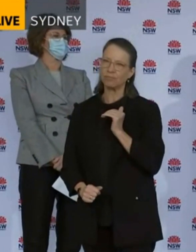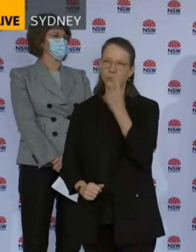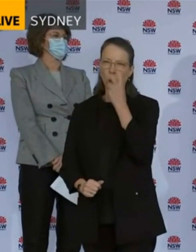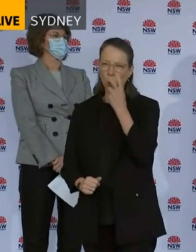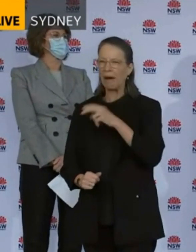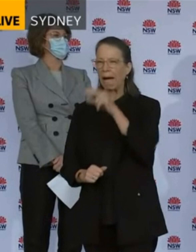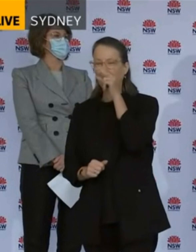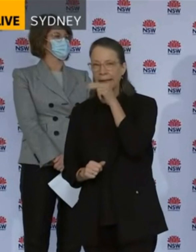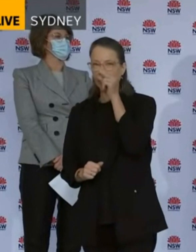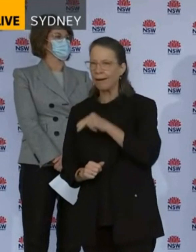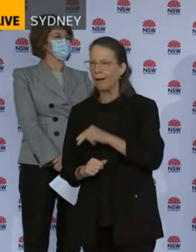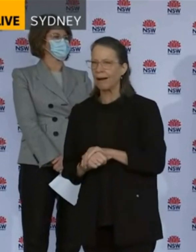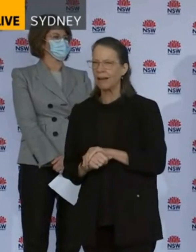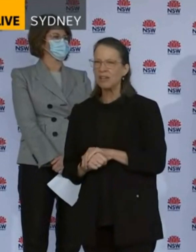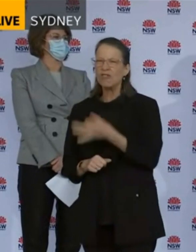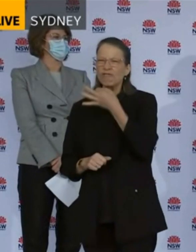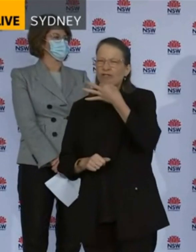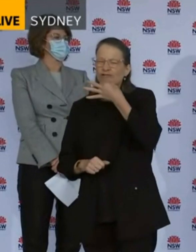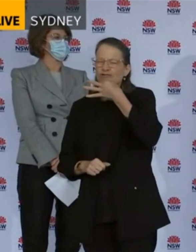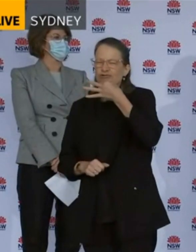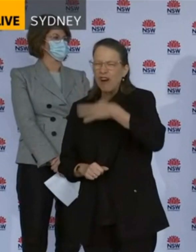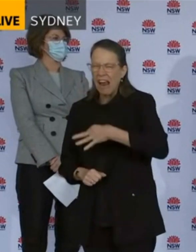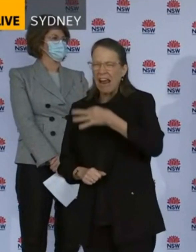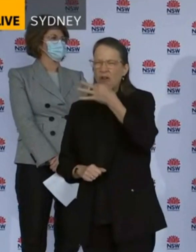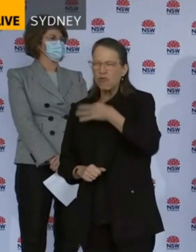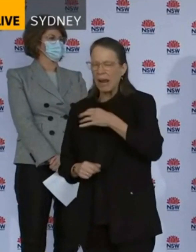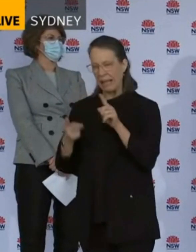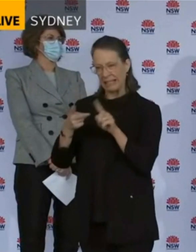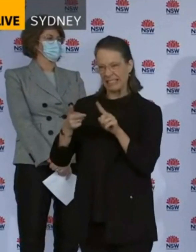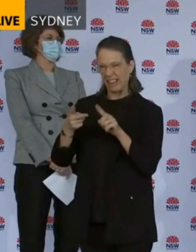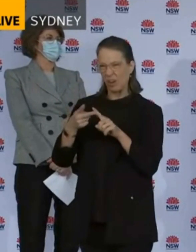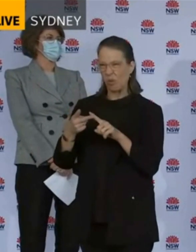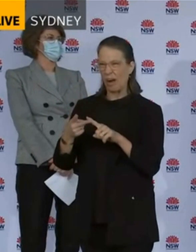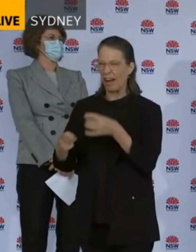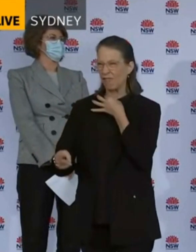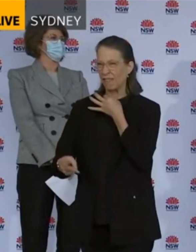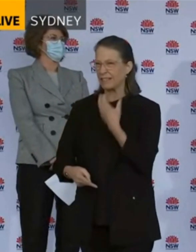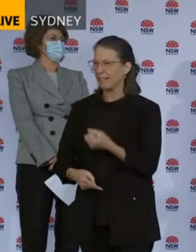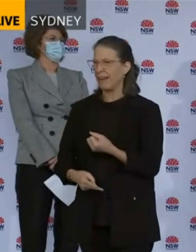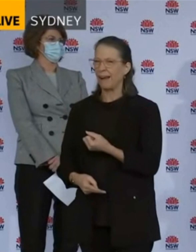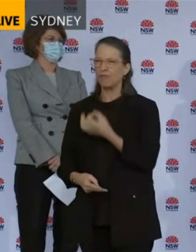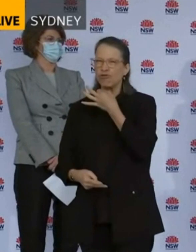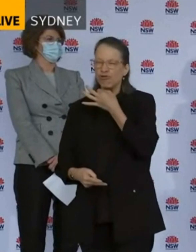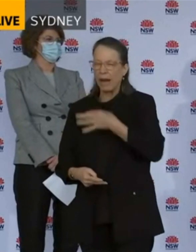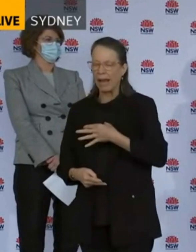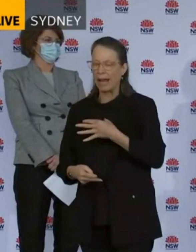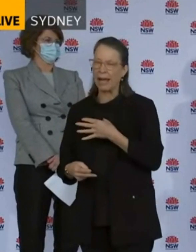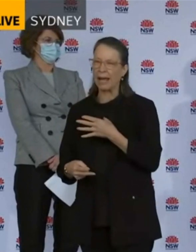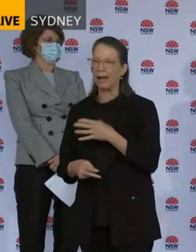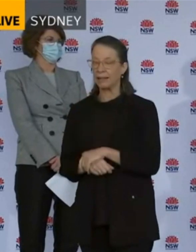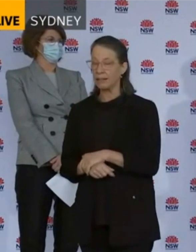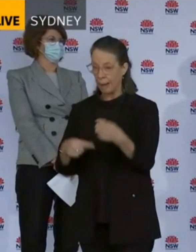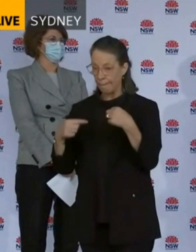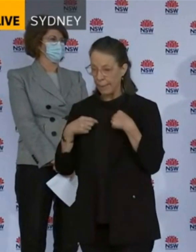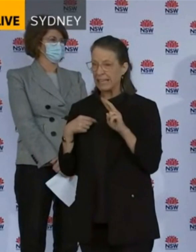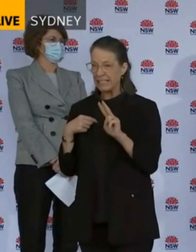concerns is really remote. And I'd just like to say myself, the Premier and the Minister have all received our second dose, and so